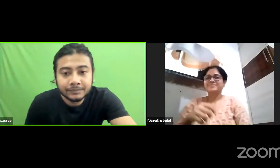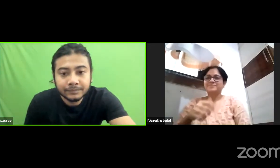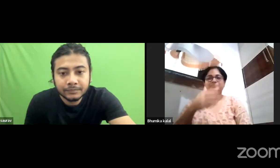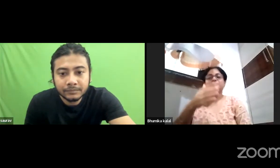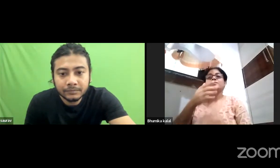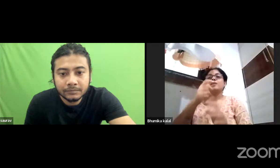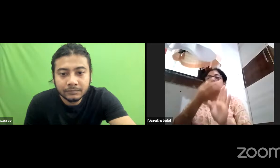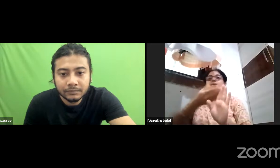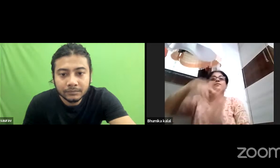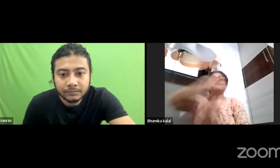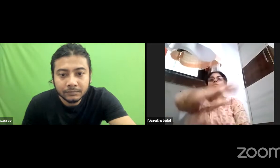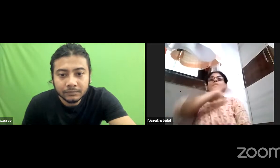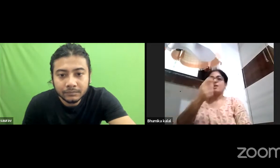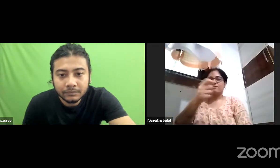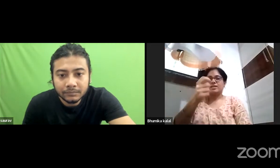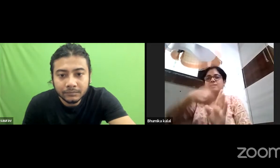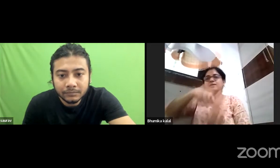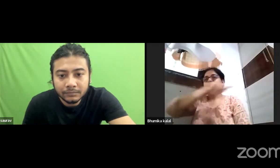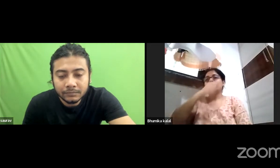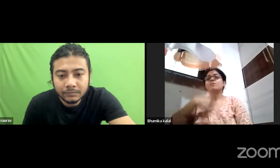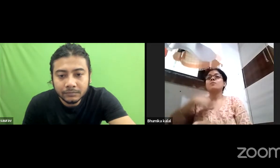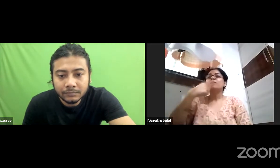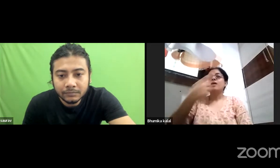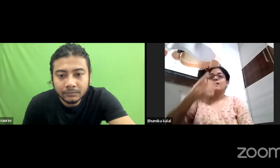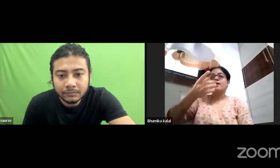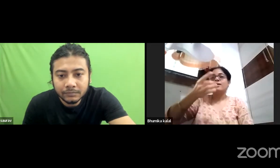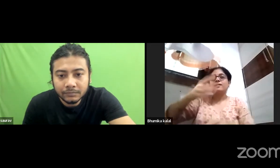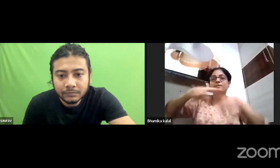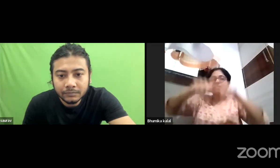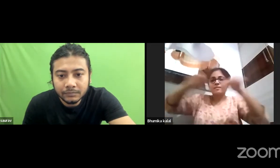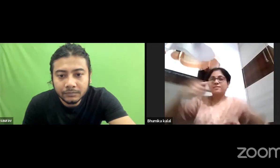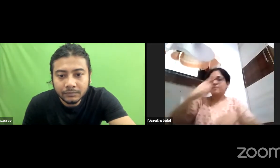I haven't yet replied to her last question. Also, she had a doubt. So